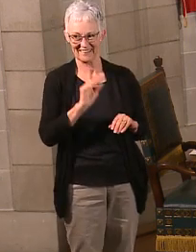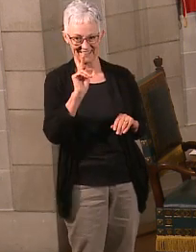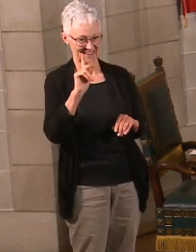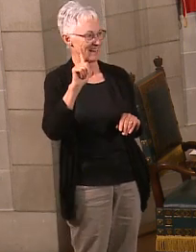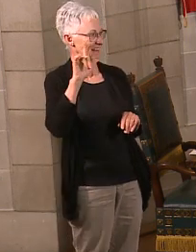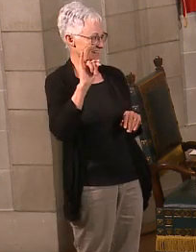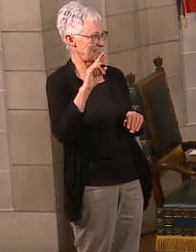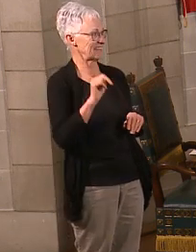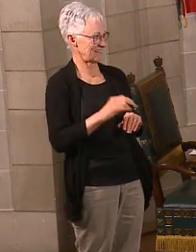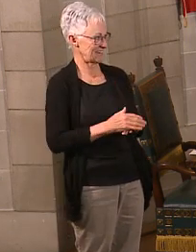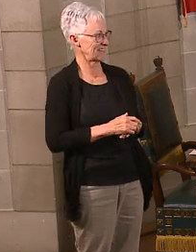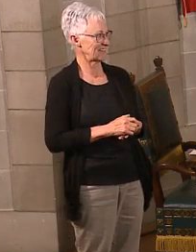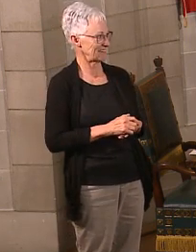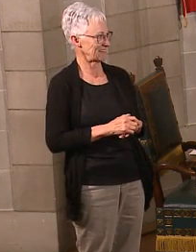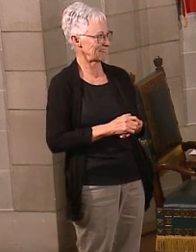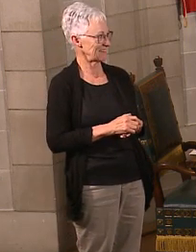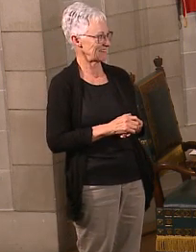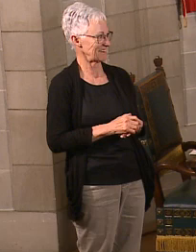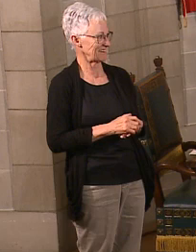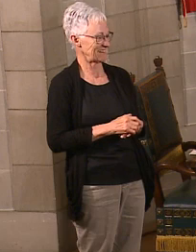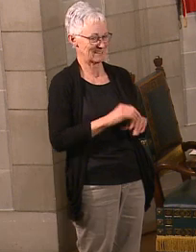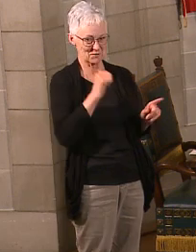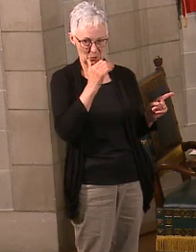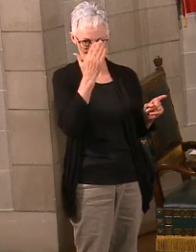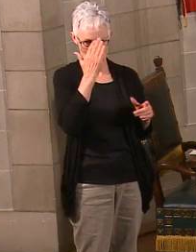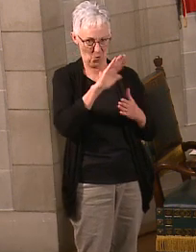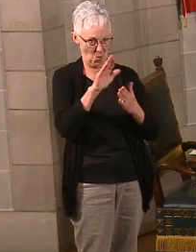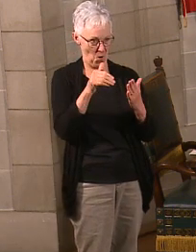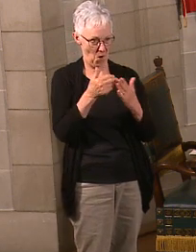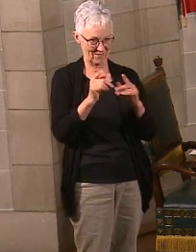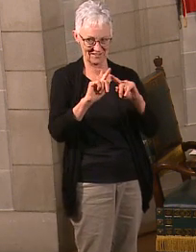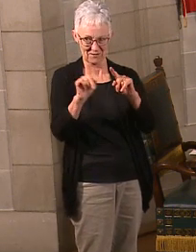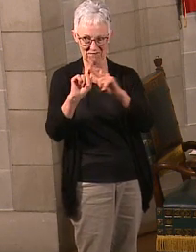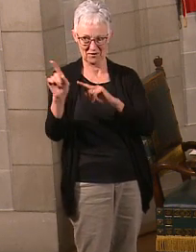KLIN? Sorry, I don't know all the media outlets.